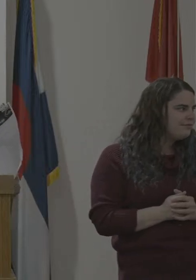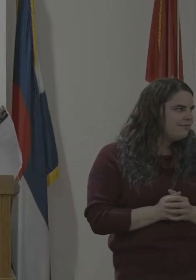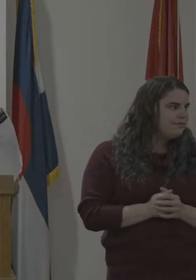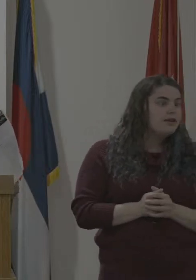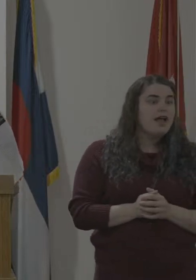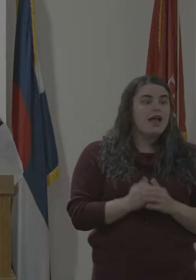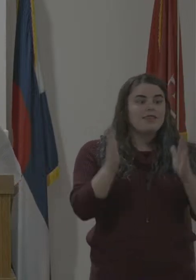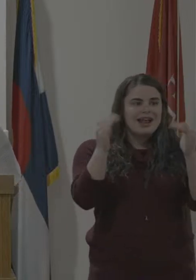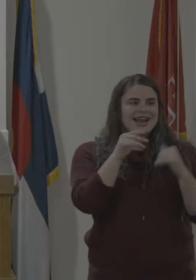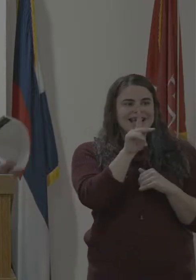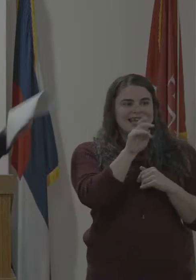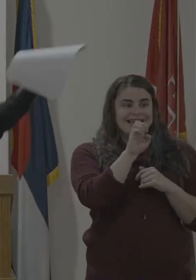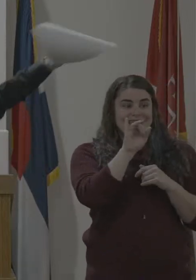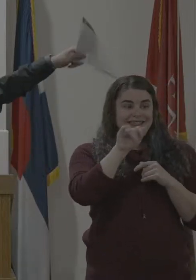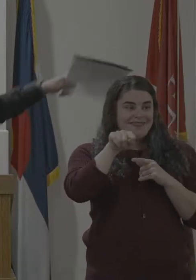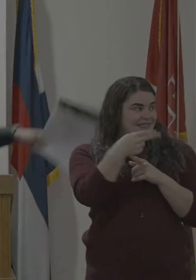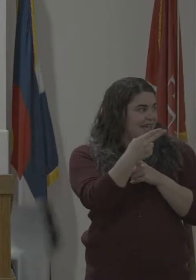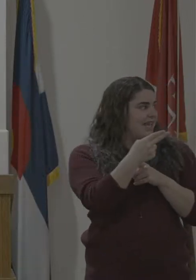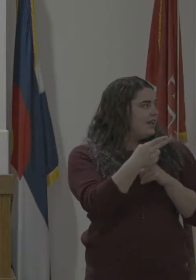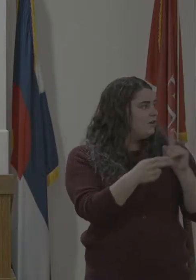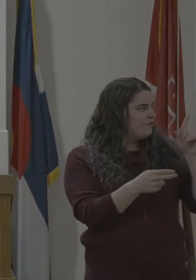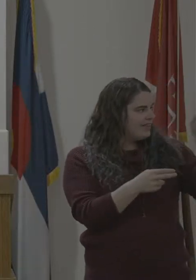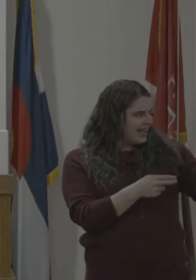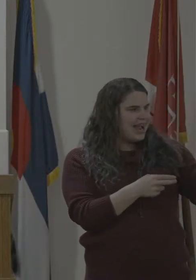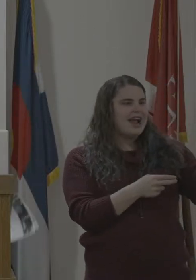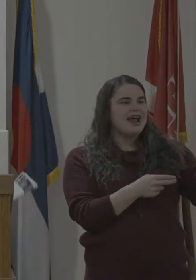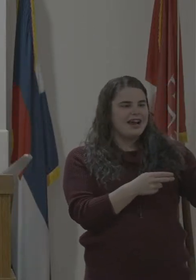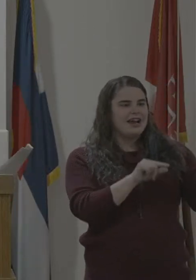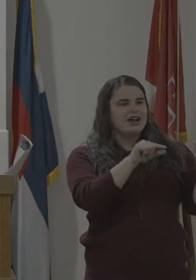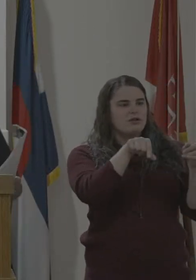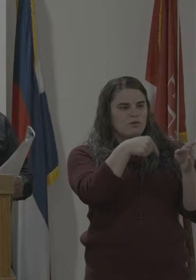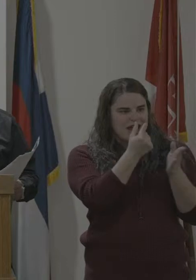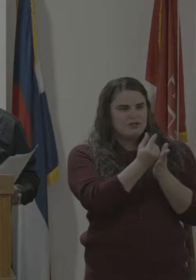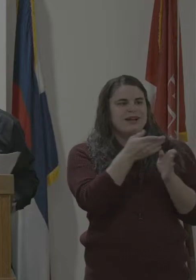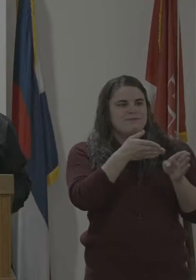And then we have Keith on the other side over here, graduating graphic design.